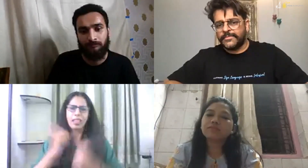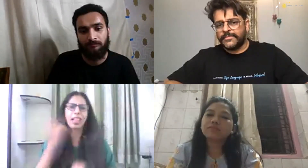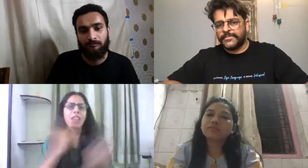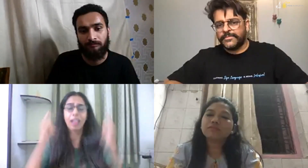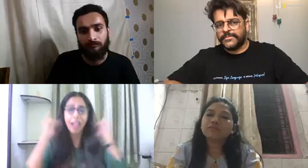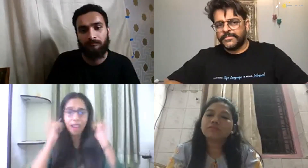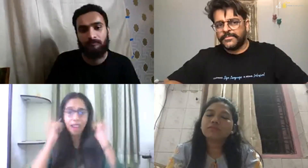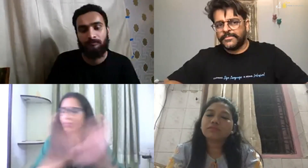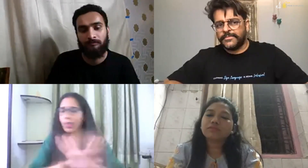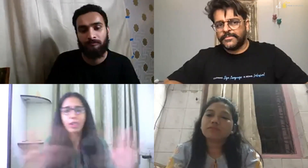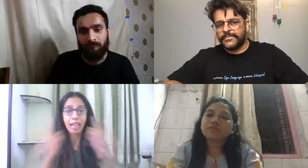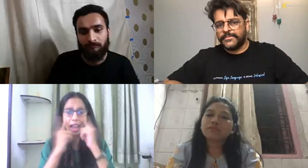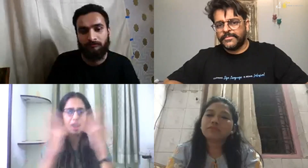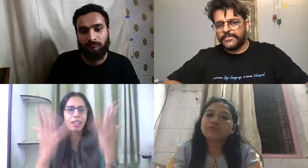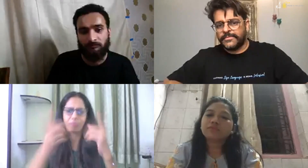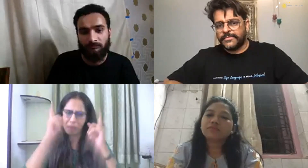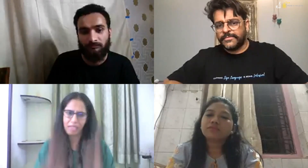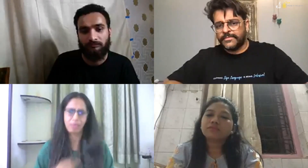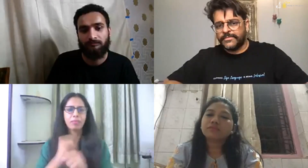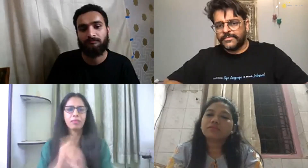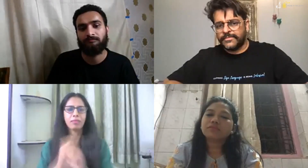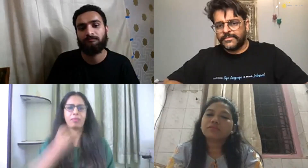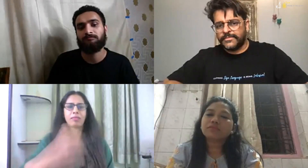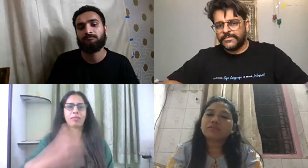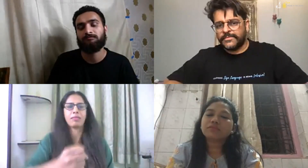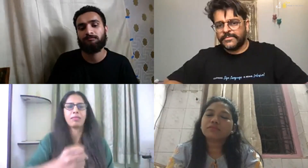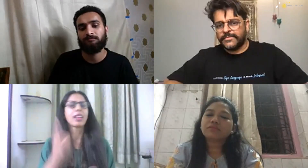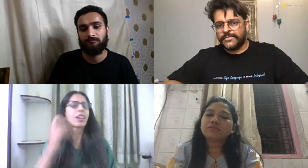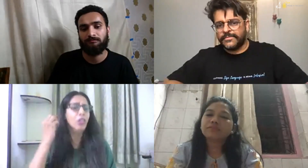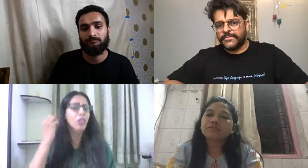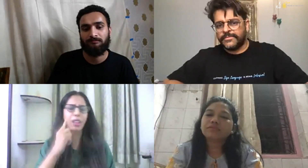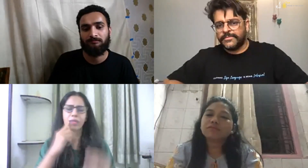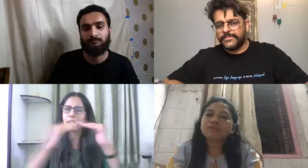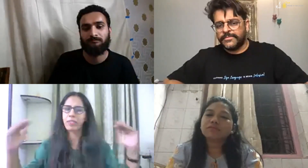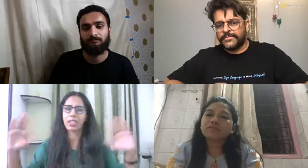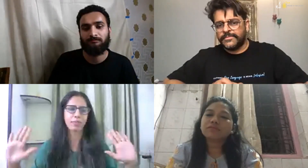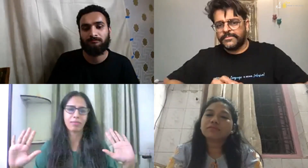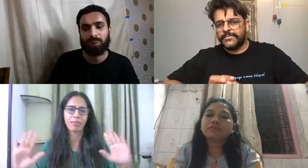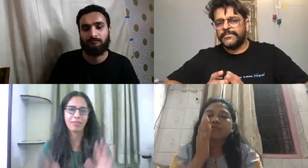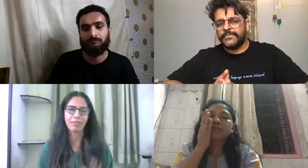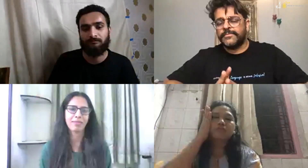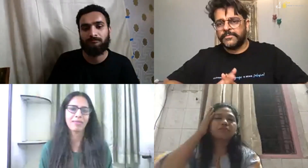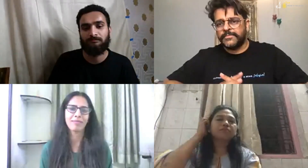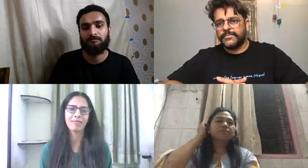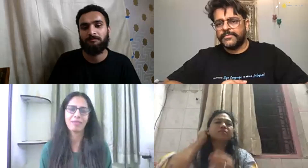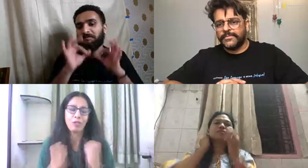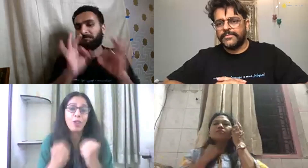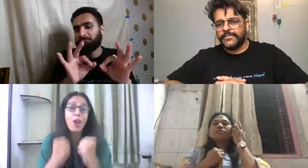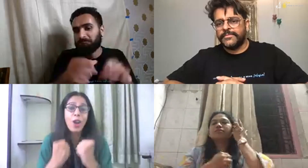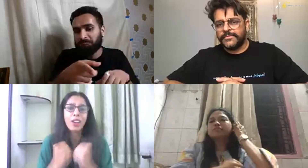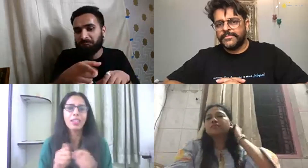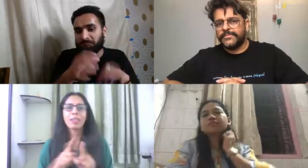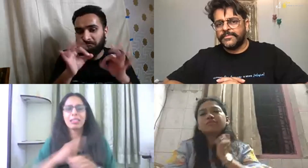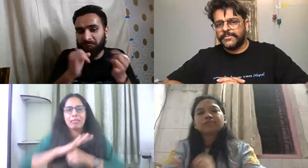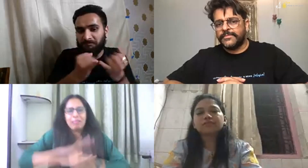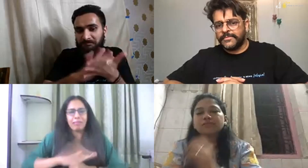that yeah, I've been manipulating things, so I just take my another way. But hearing or deaf person, I just treat